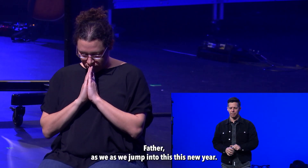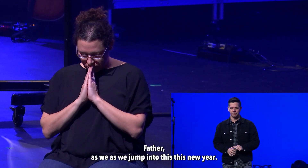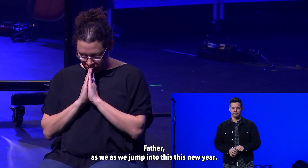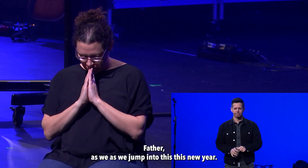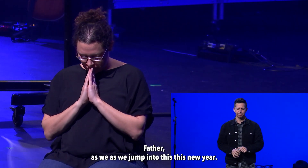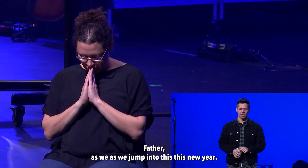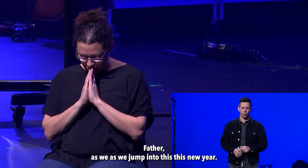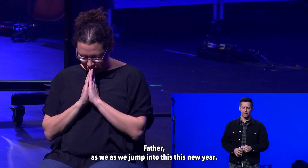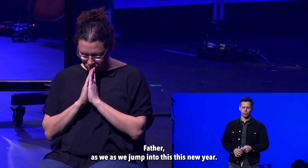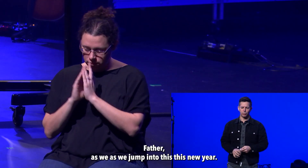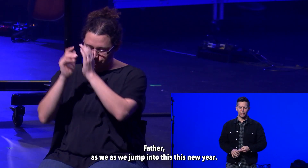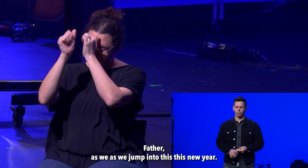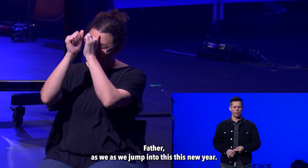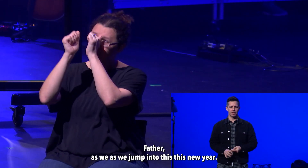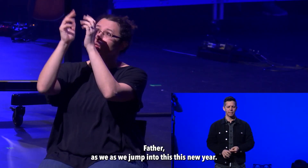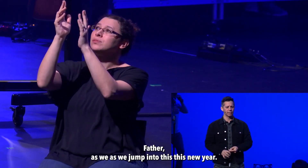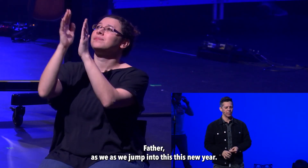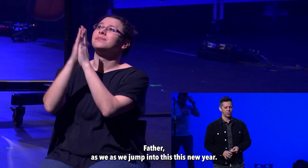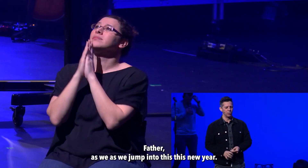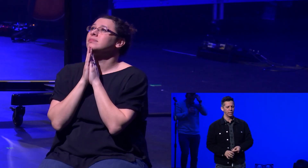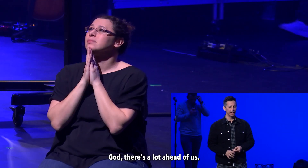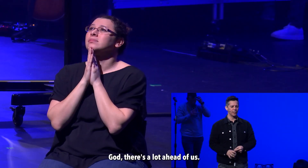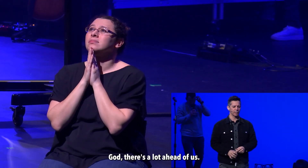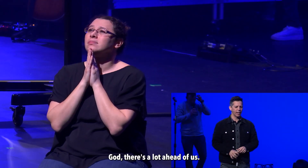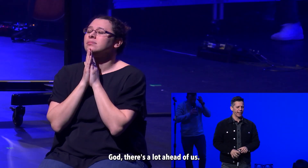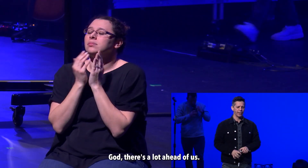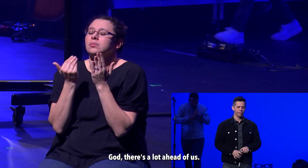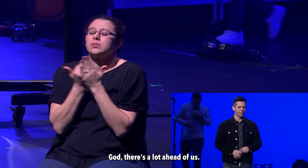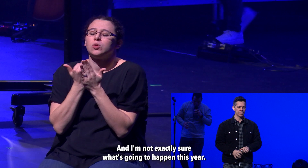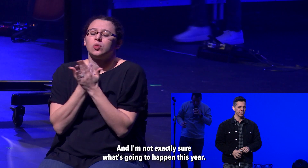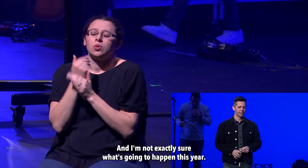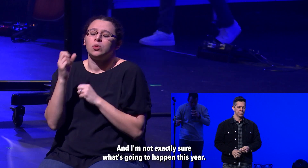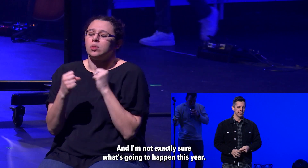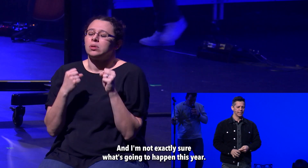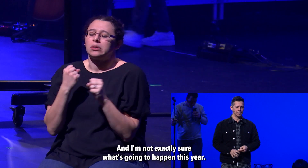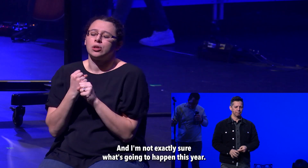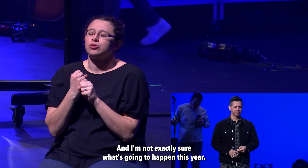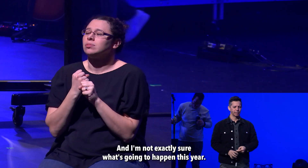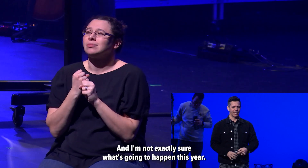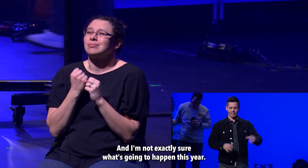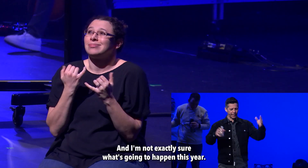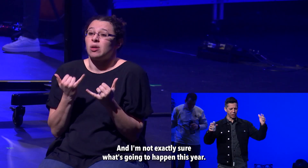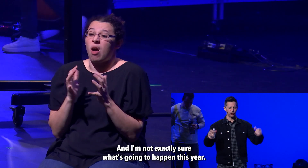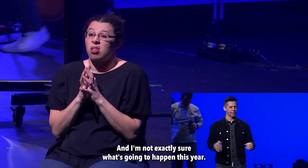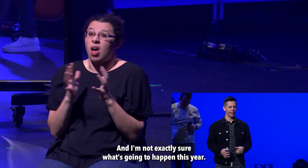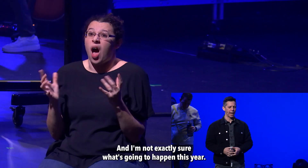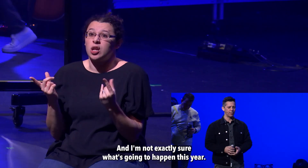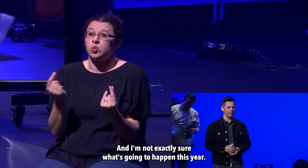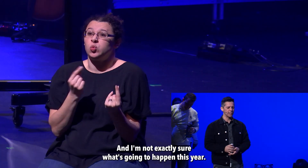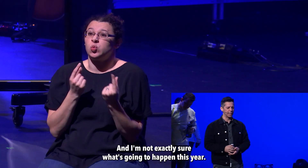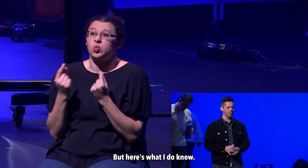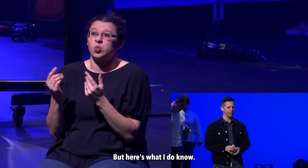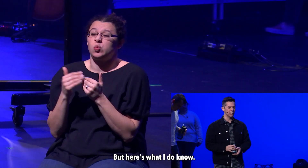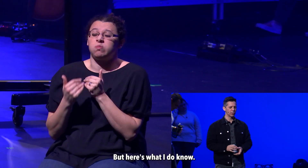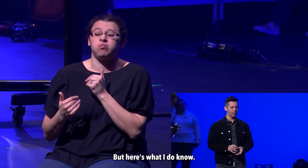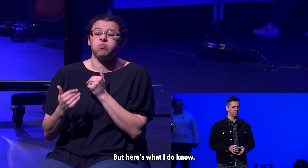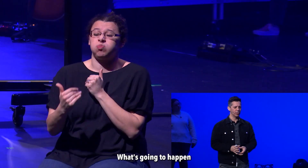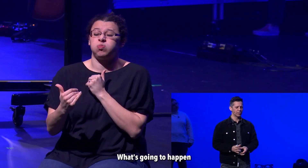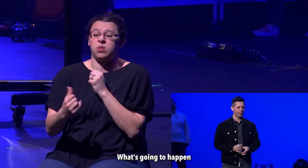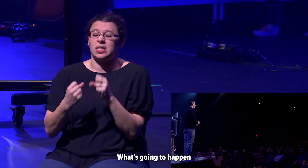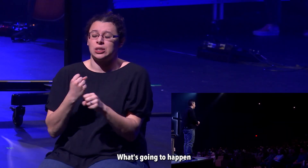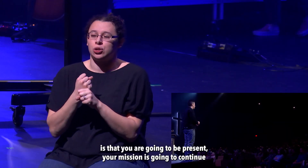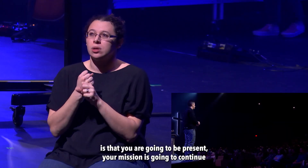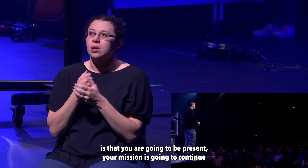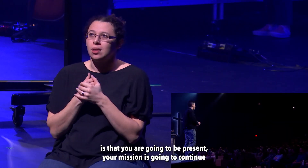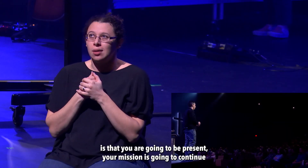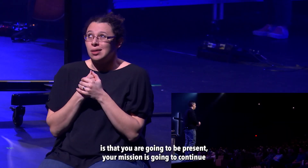Father, as we jump into this new year, God, there's a lot ahead of us, and I'm not exactly sure what's gonna happen this year, but here's what I do know is